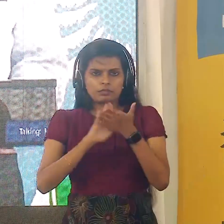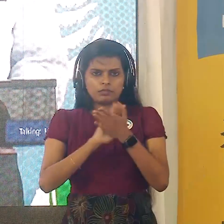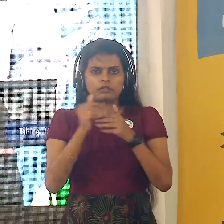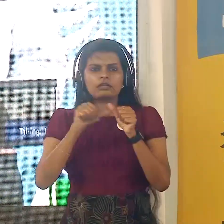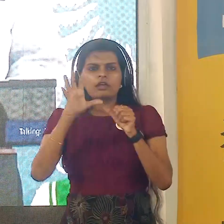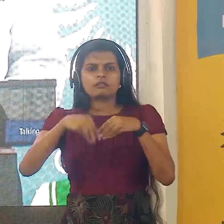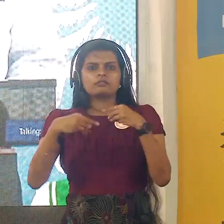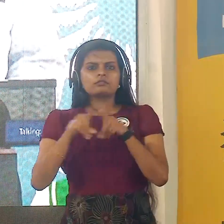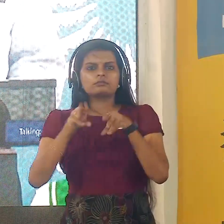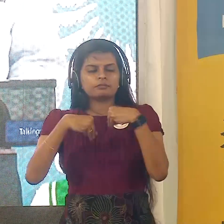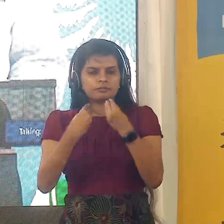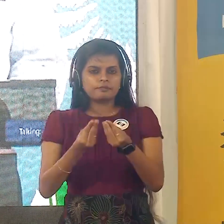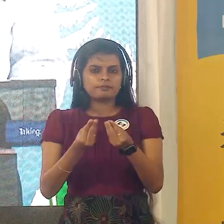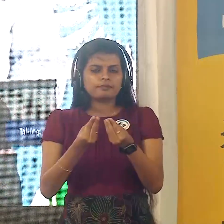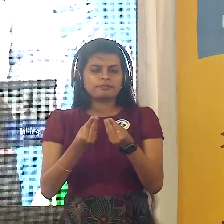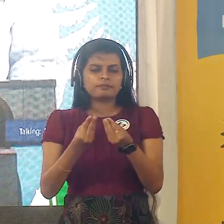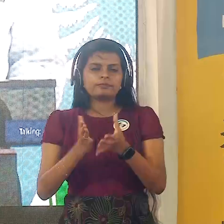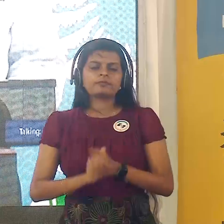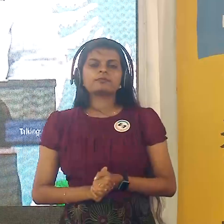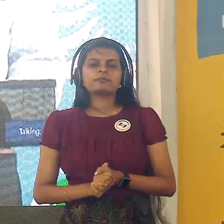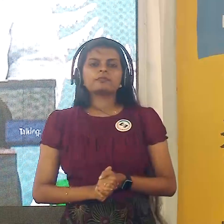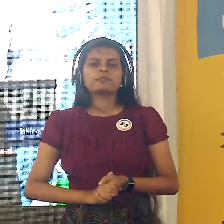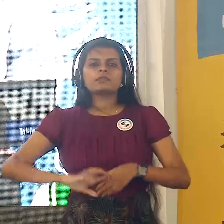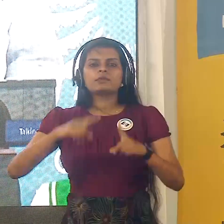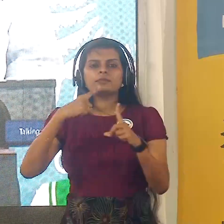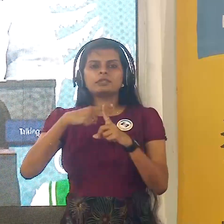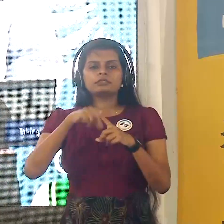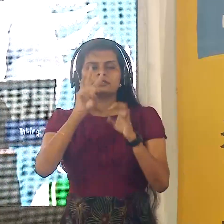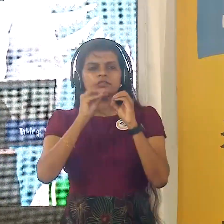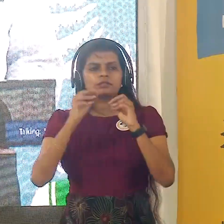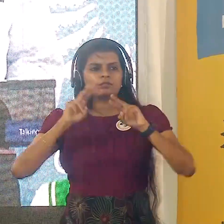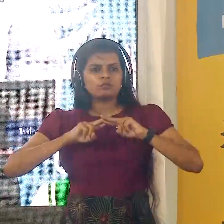to assets and incomes, to dismiss them as a freebie would be